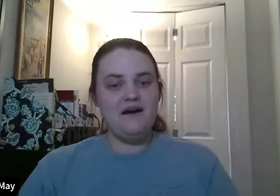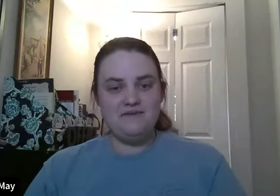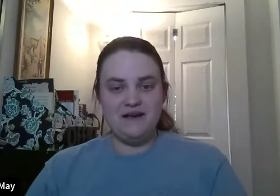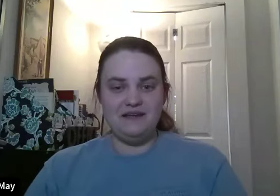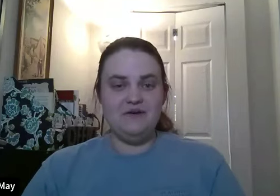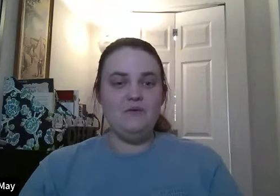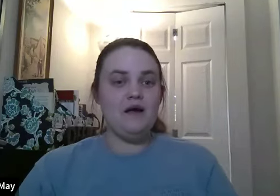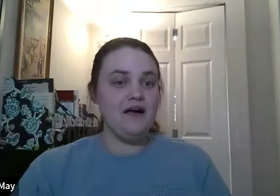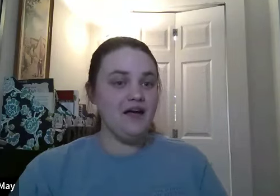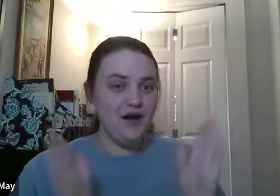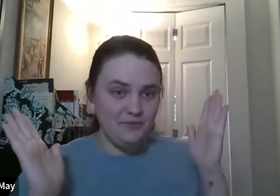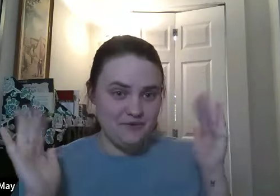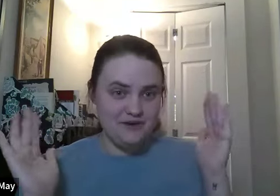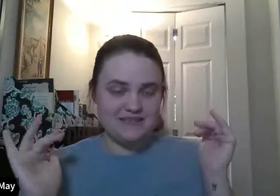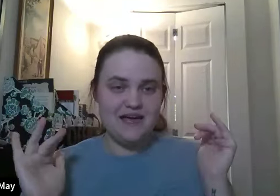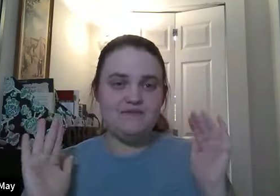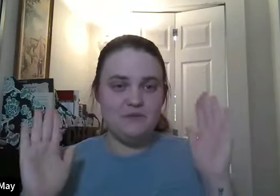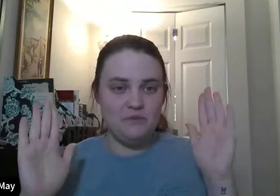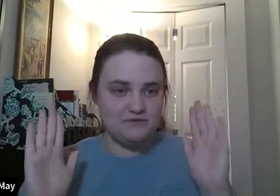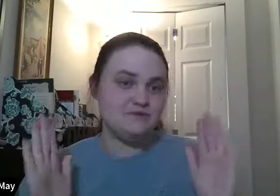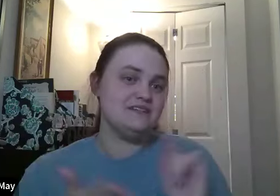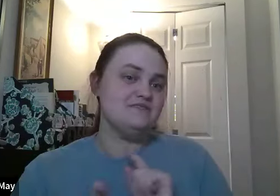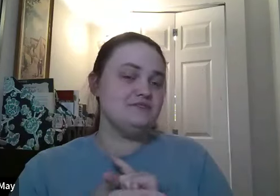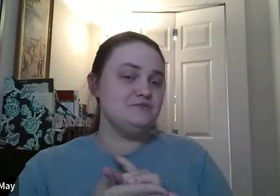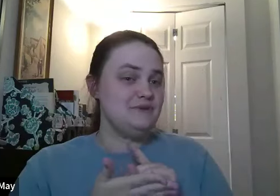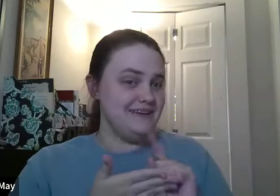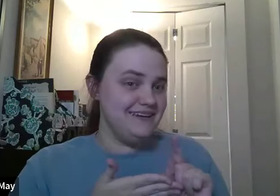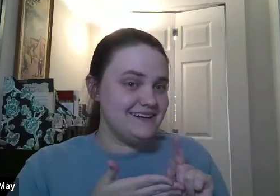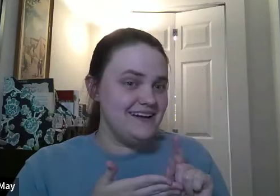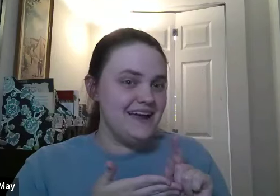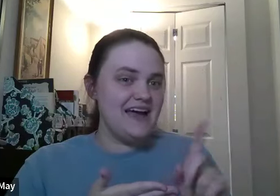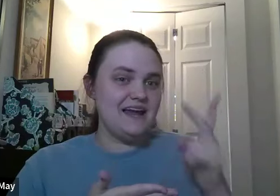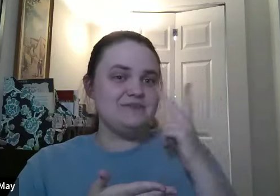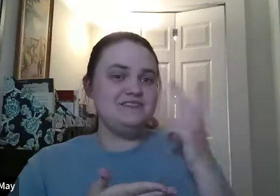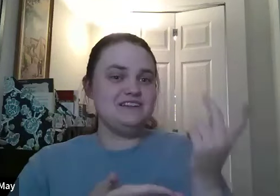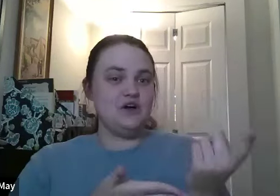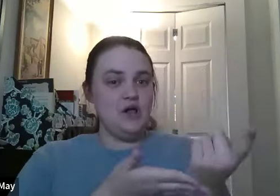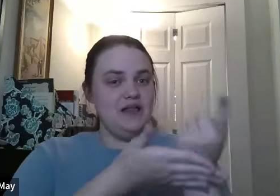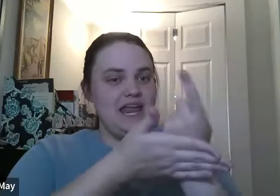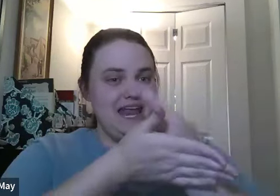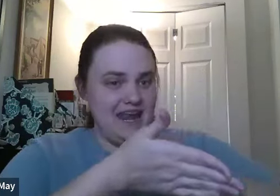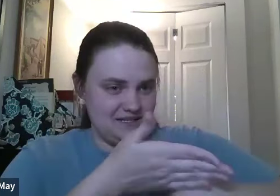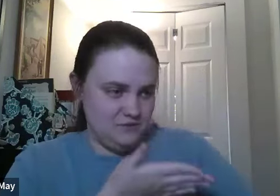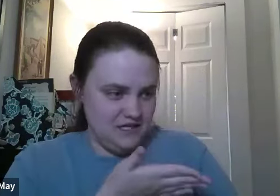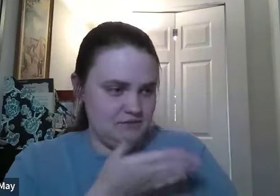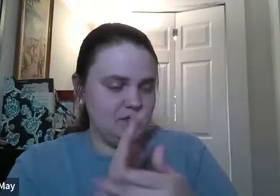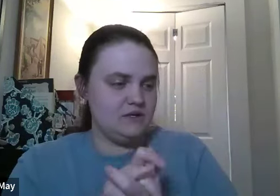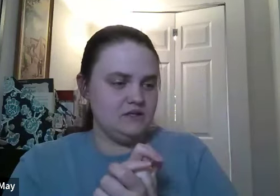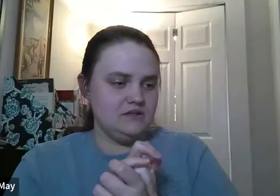All righty. Well, I hope you guys have a wonderful rest of y'all's week. And I will see you guys all next week. We